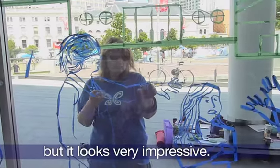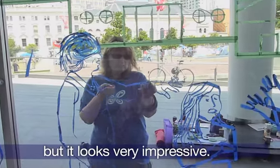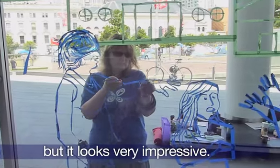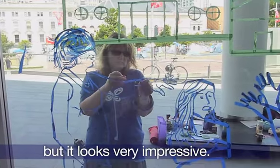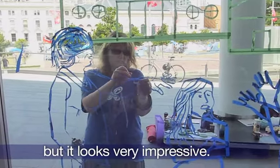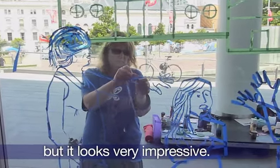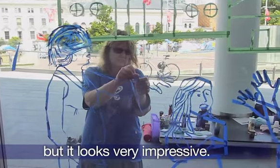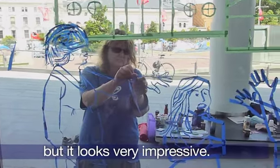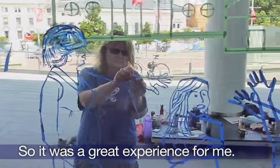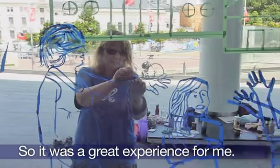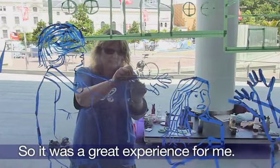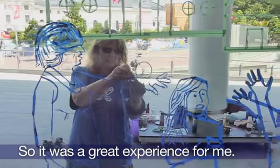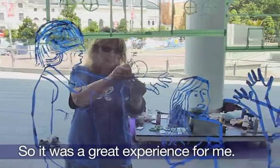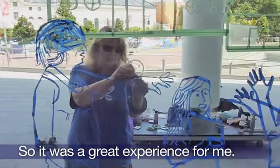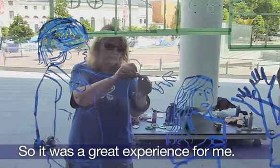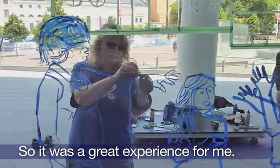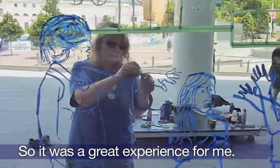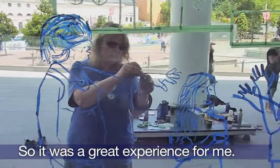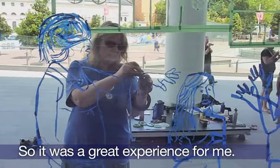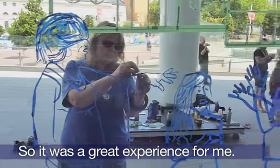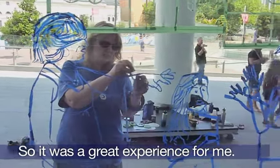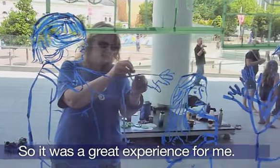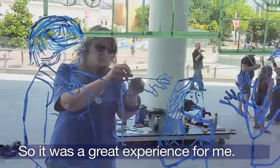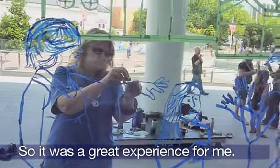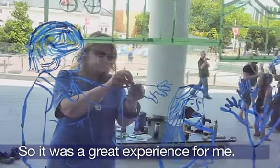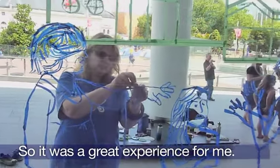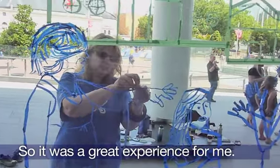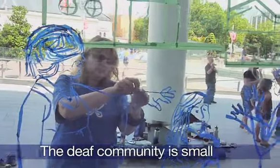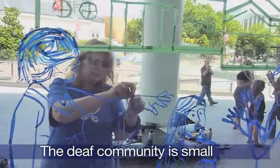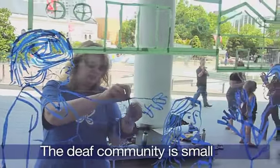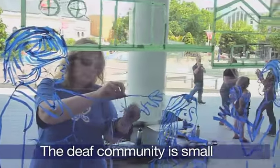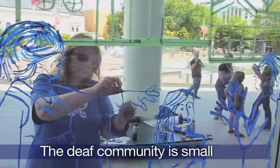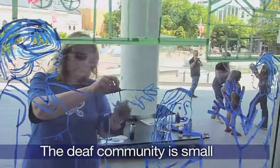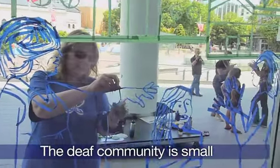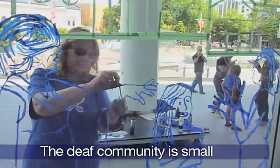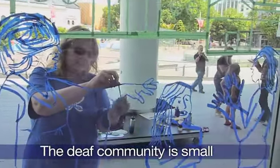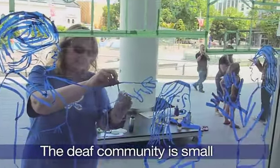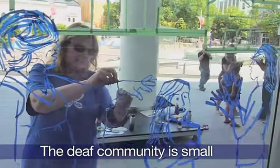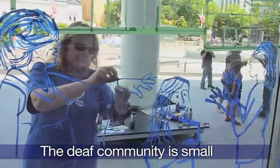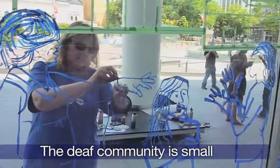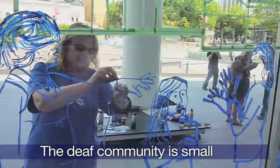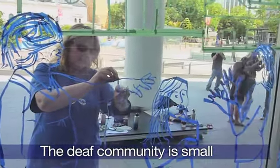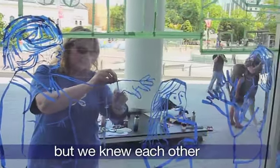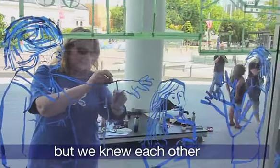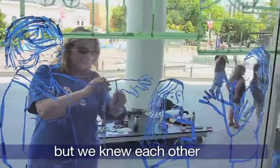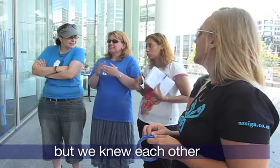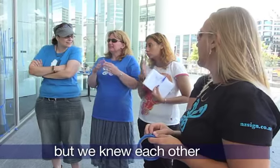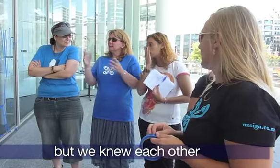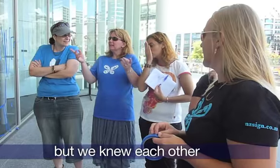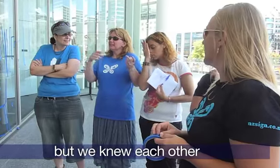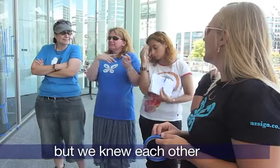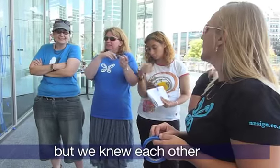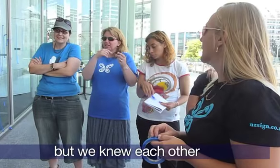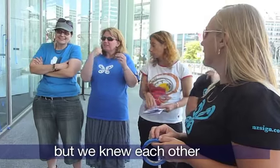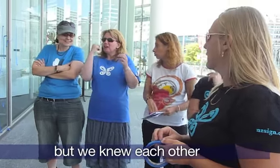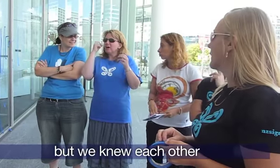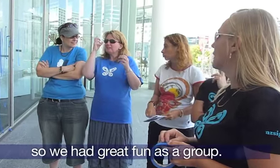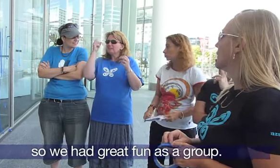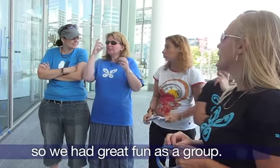impressive. So it was a great experience for me, and to have the deaf community is small, but we knew each other, and so we had a great fun as